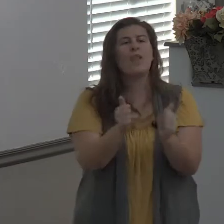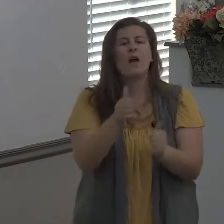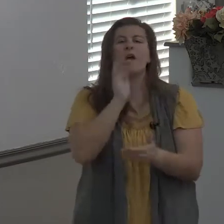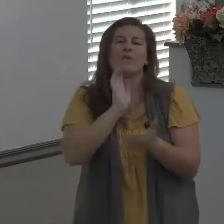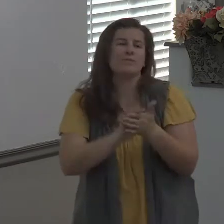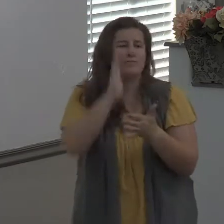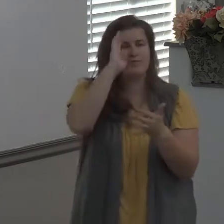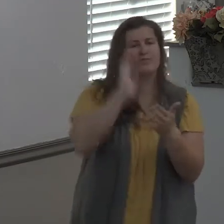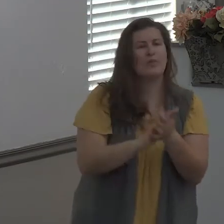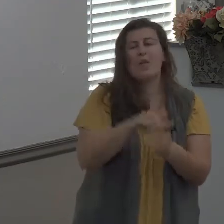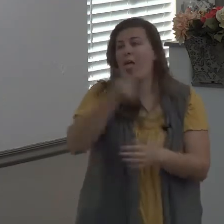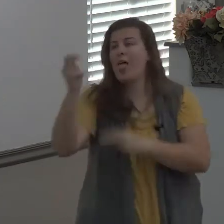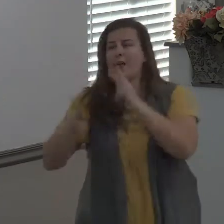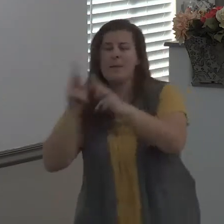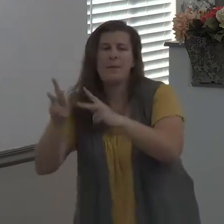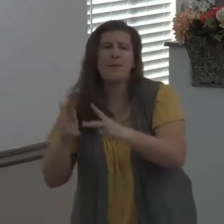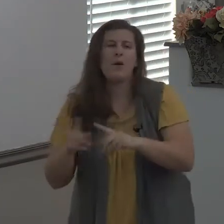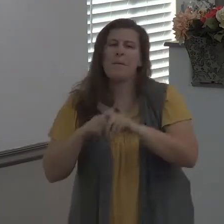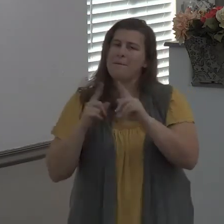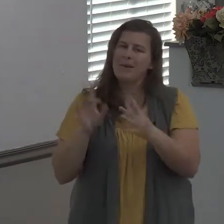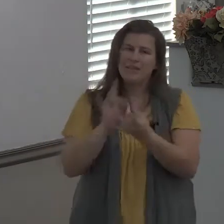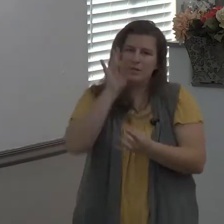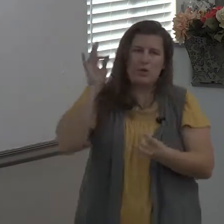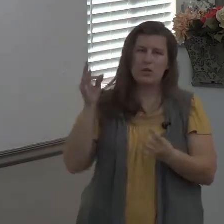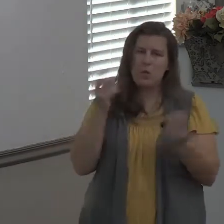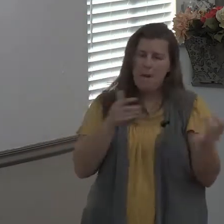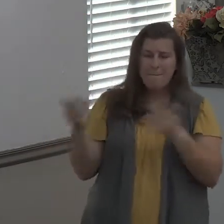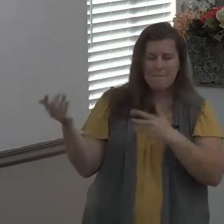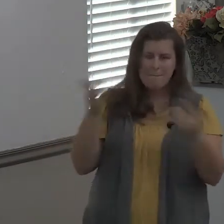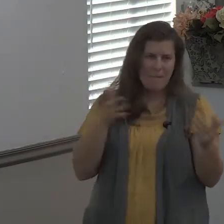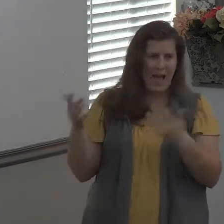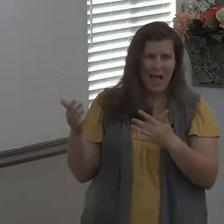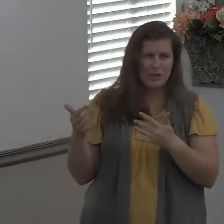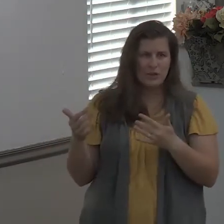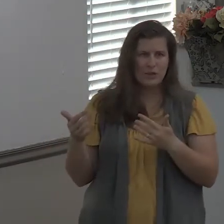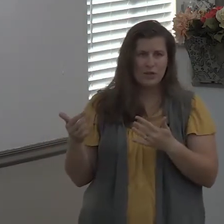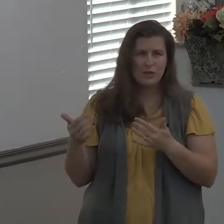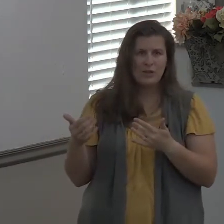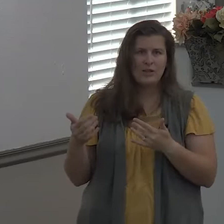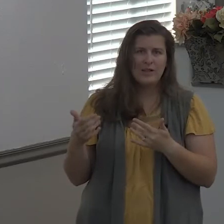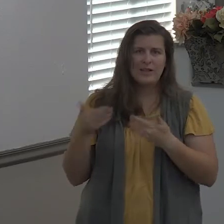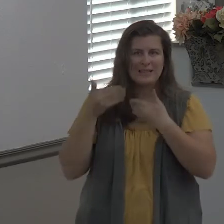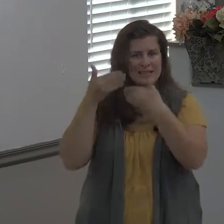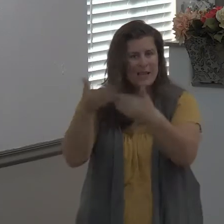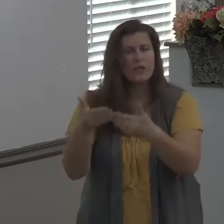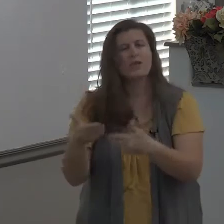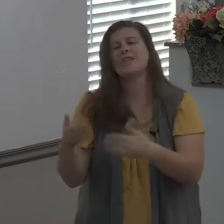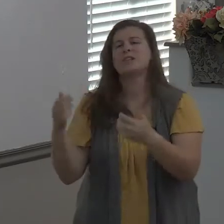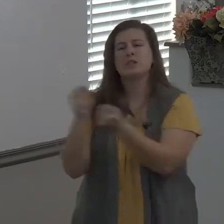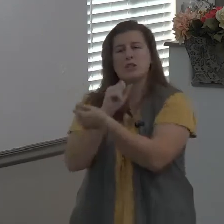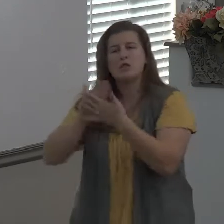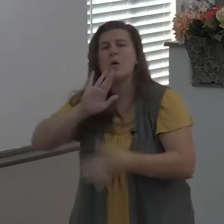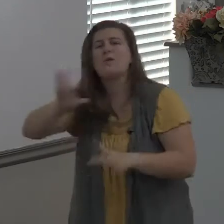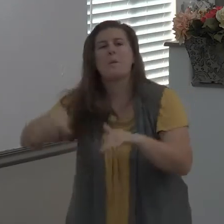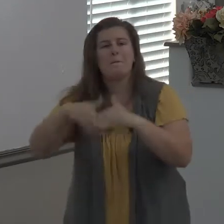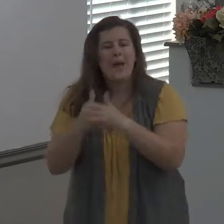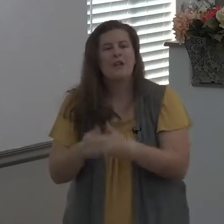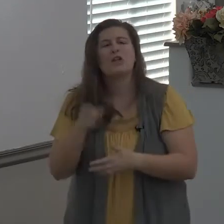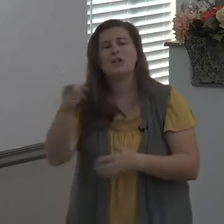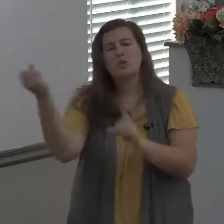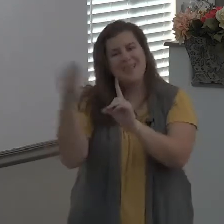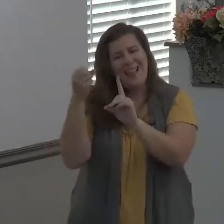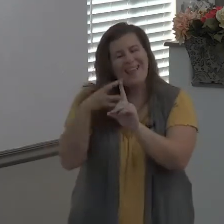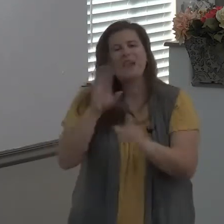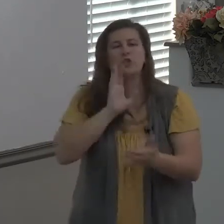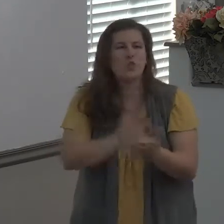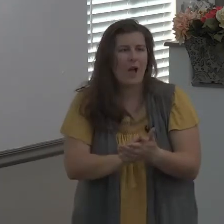other humans, our flesh and our blood? We go toe-to-toe with our spouse. We go toe-to-toe with other people. But with the spiritual battle raging